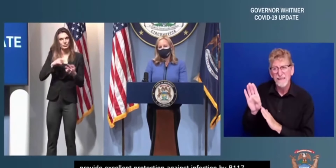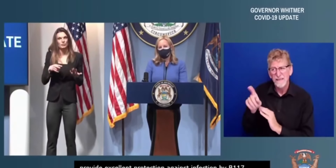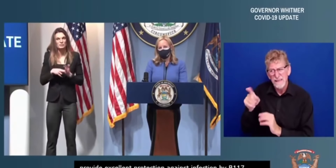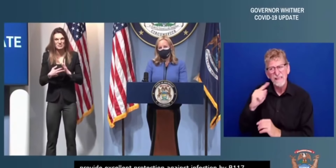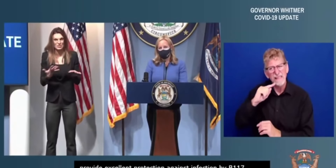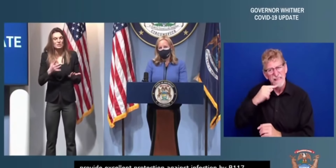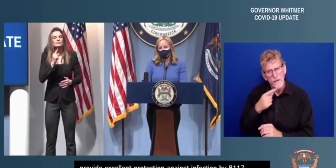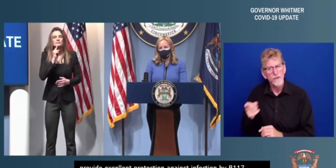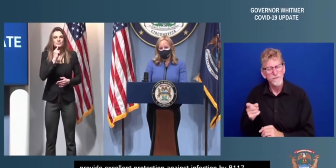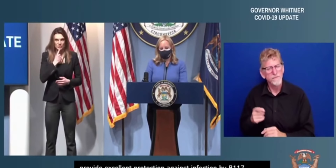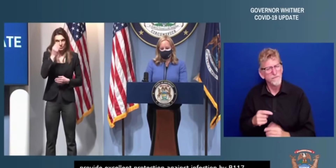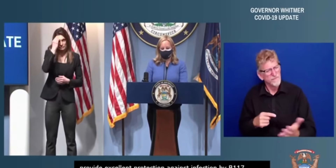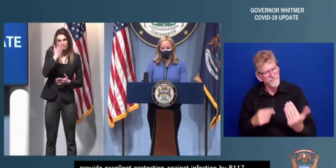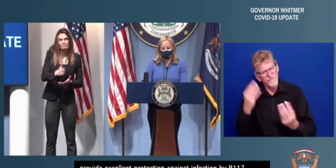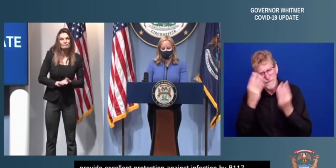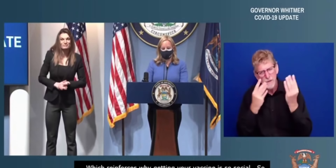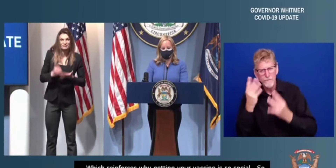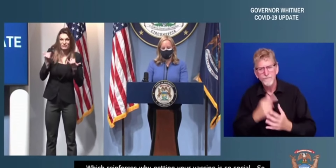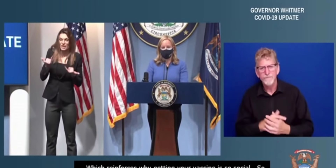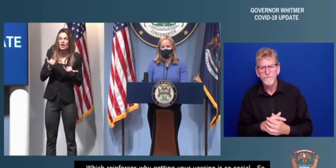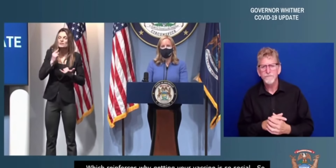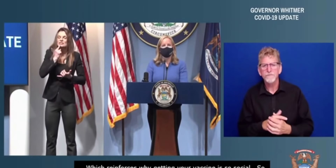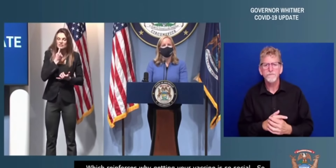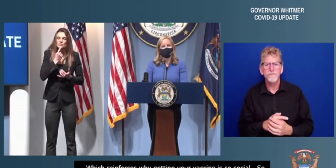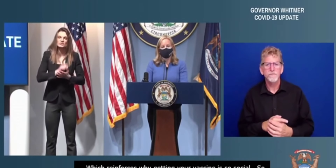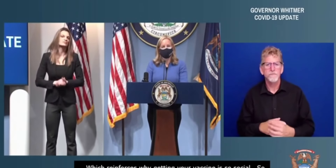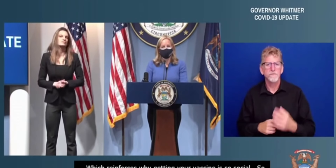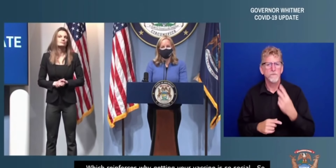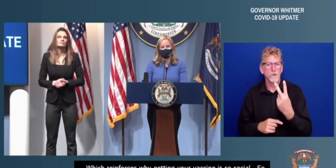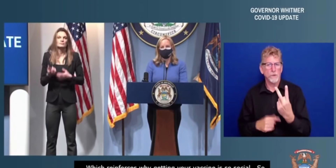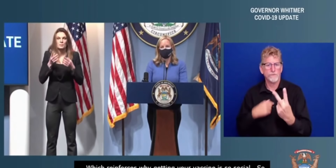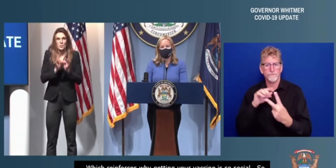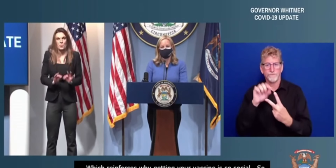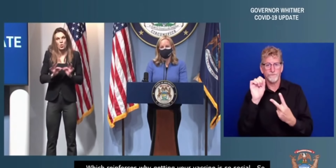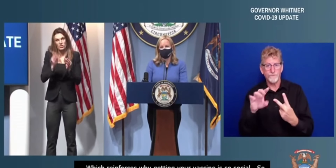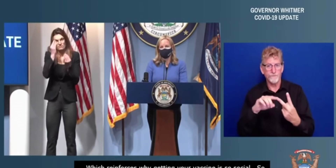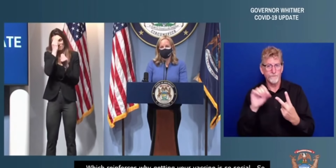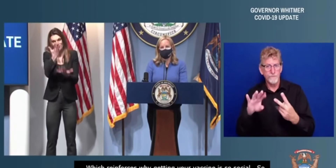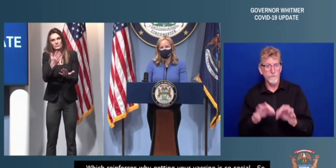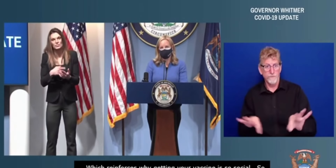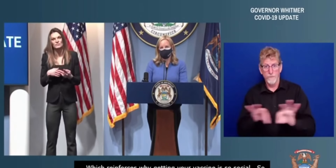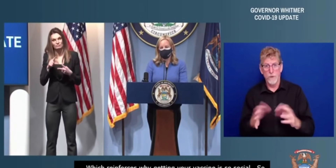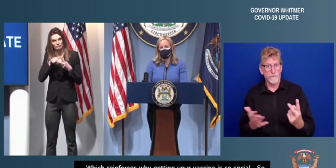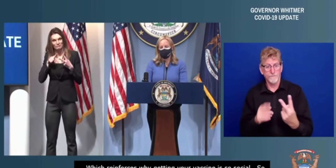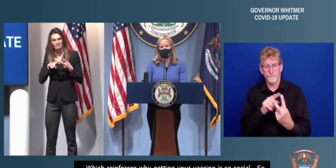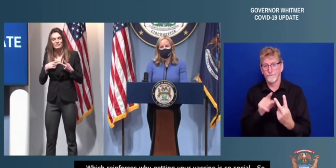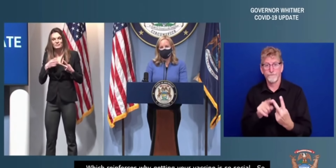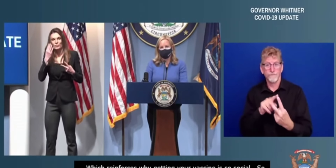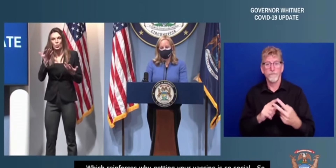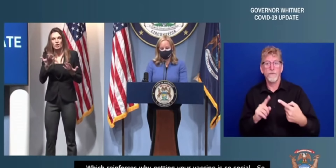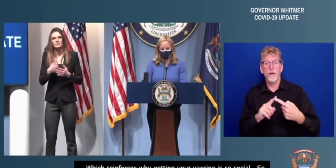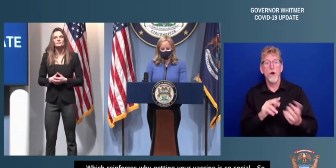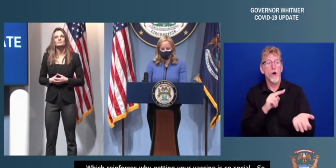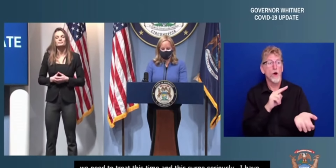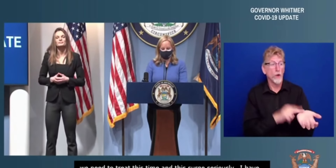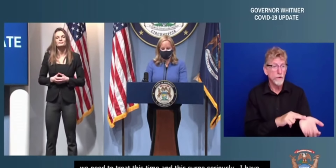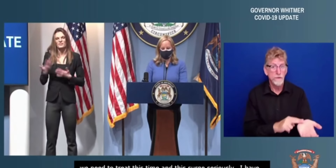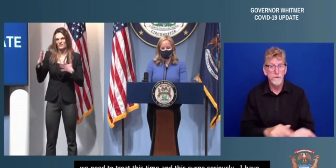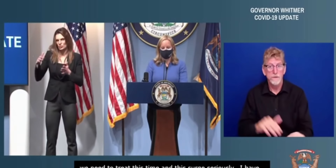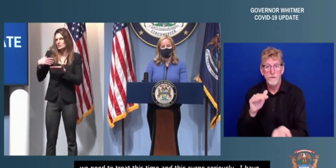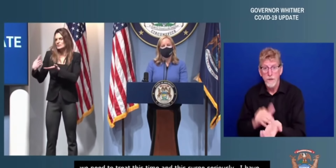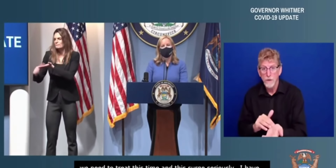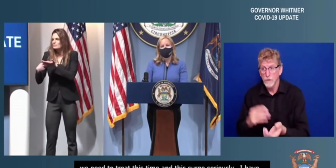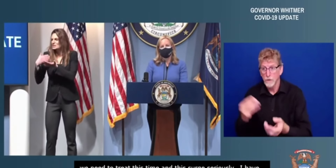I have 2 important messages for you today, and they were reinforced by our nurses and physicians who I talked to this